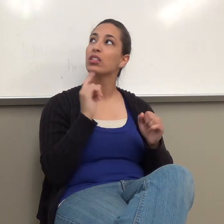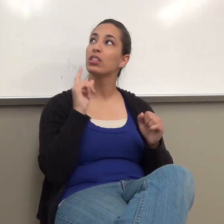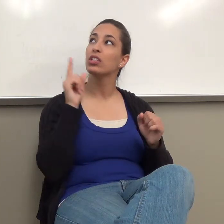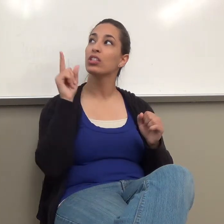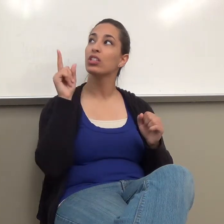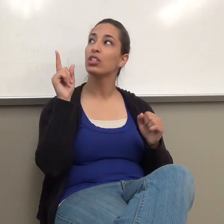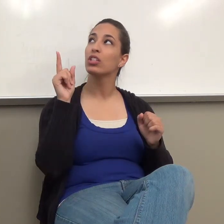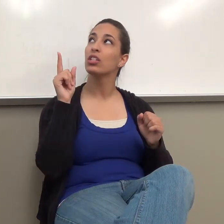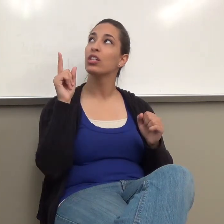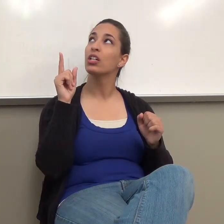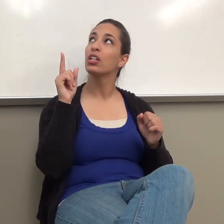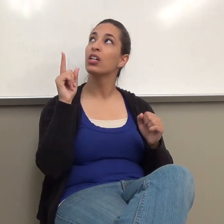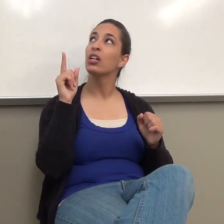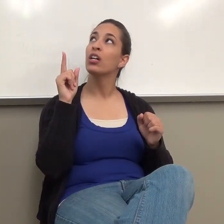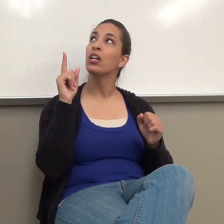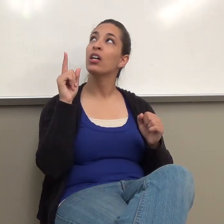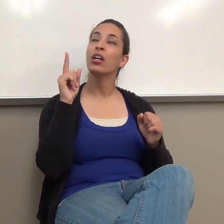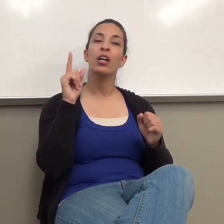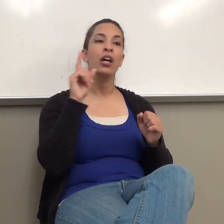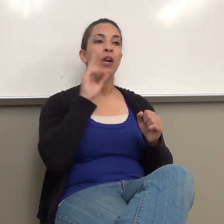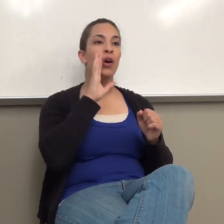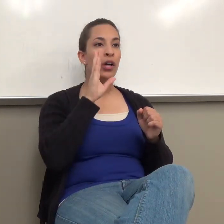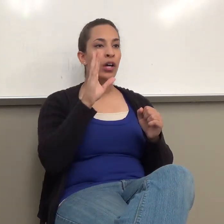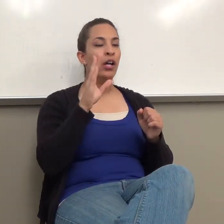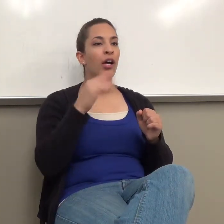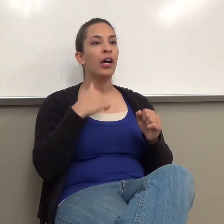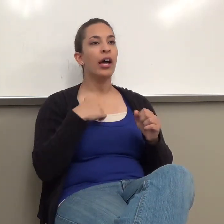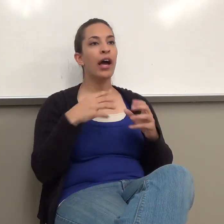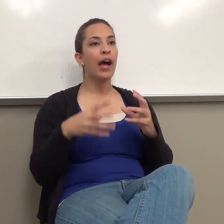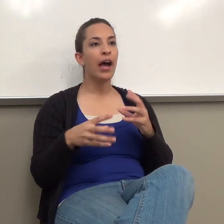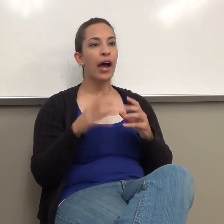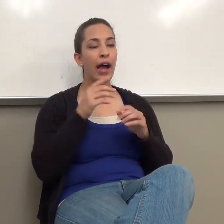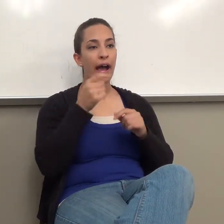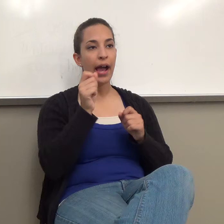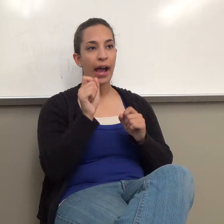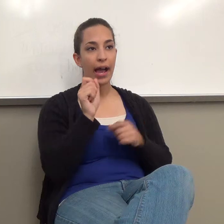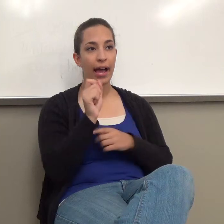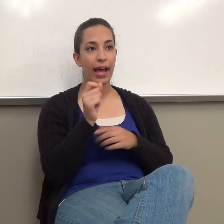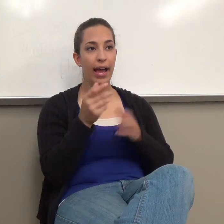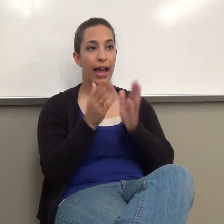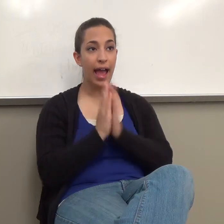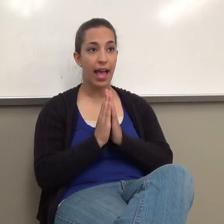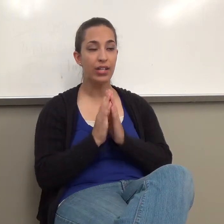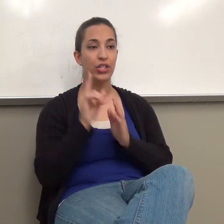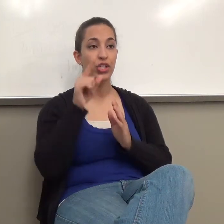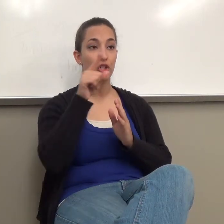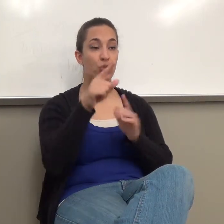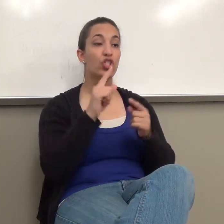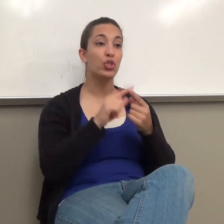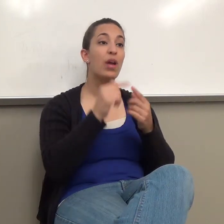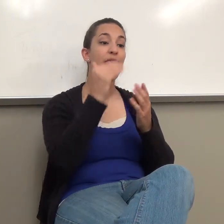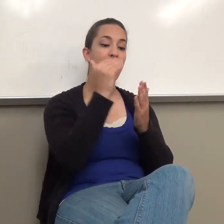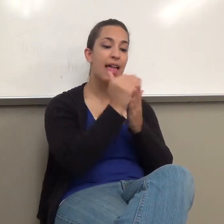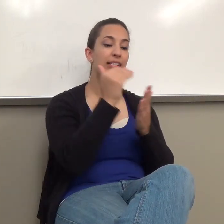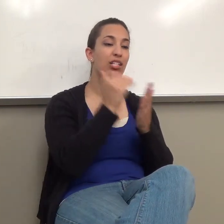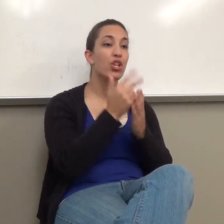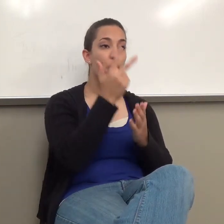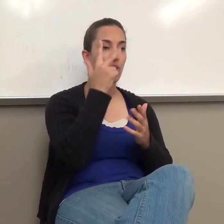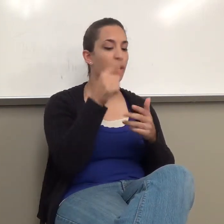I'm going to ask you to actually list the three things in your first sentence. So for this,